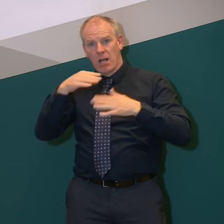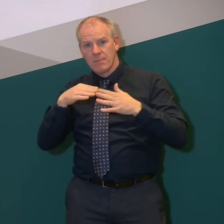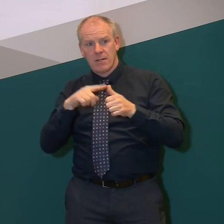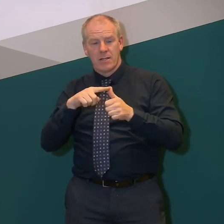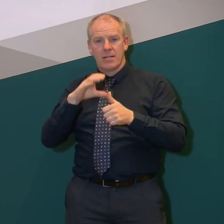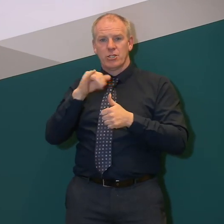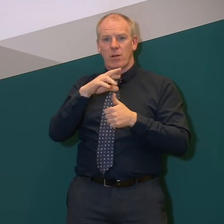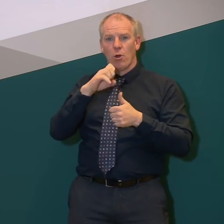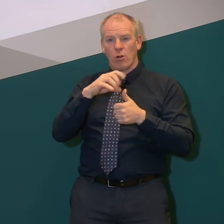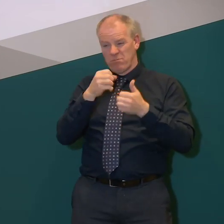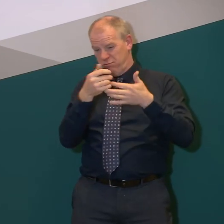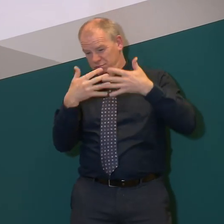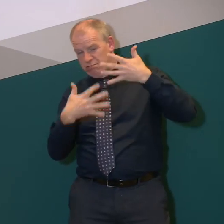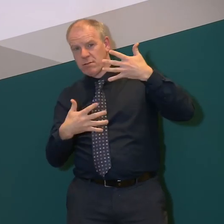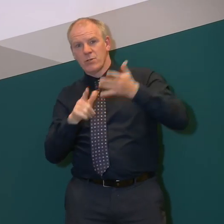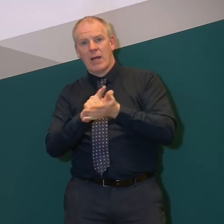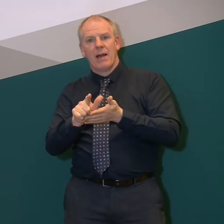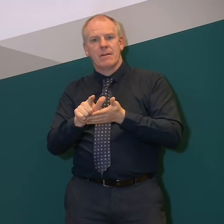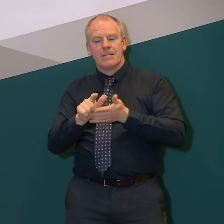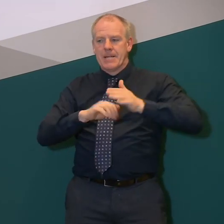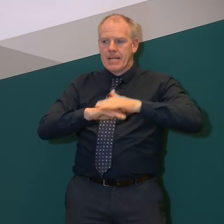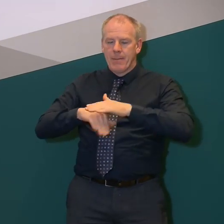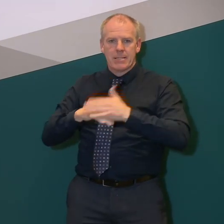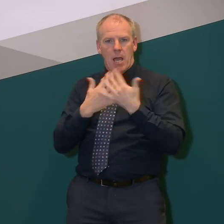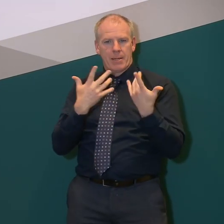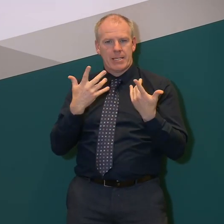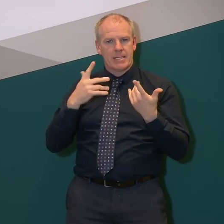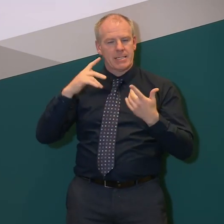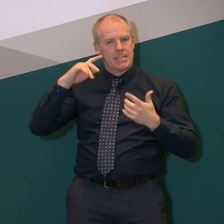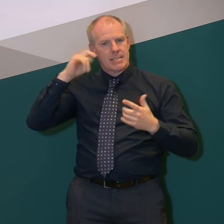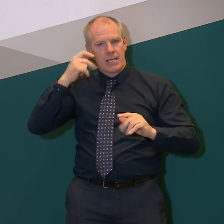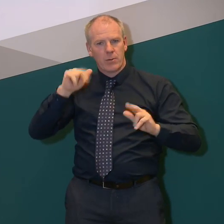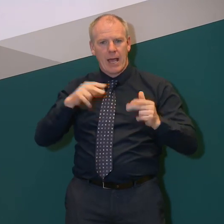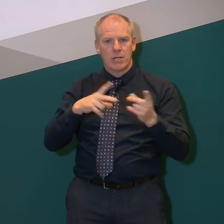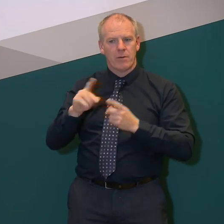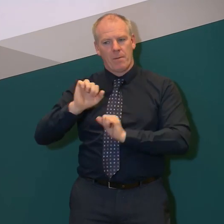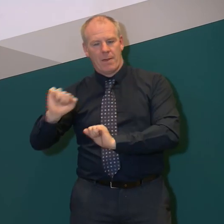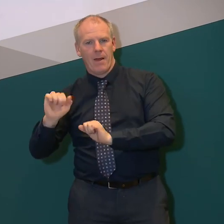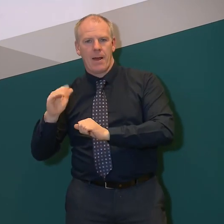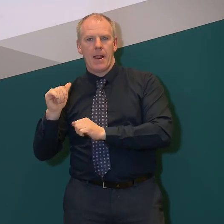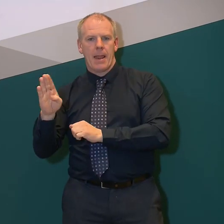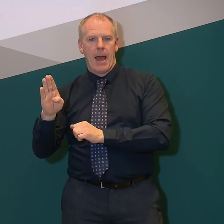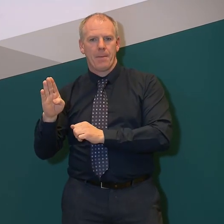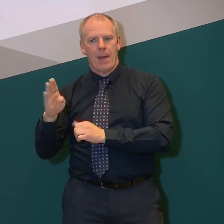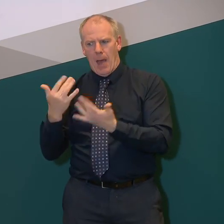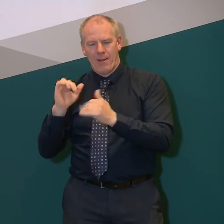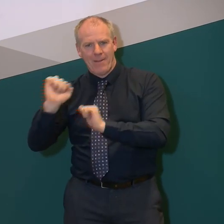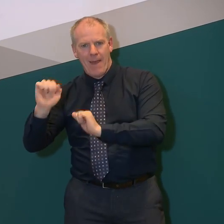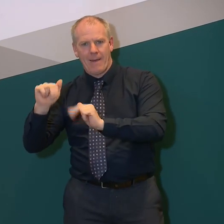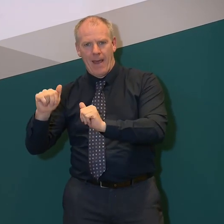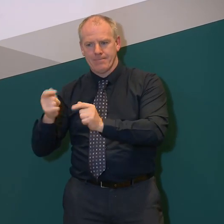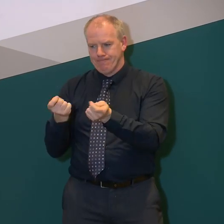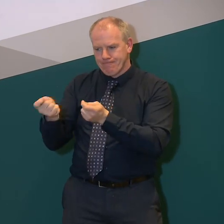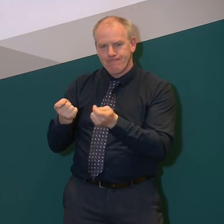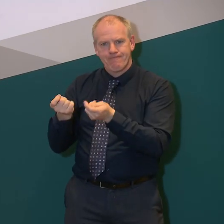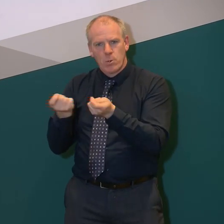of Agriculture and so on, we're somewhat constrained by the amount of testing we can do by the lab capability as it's provided for by reagent.